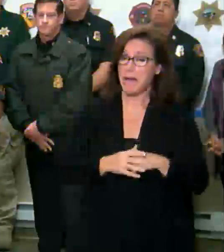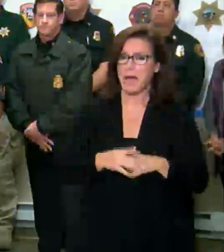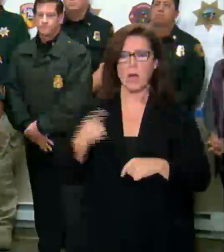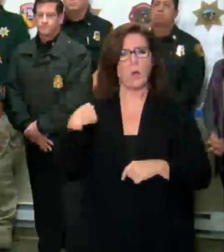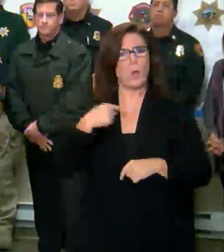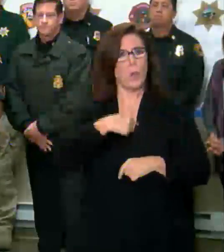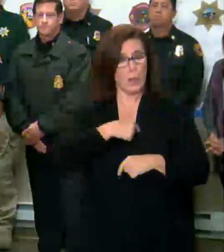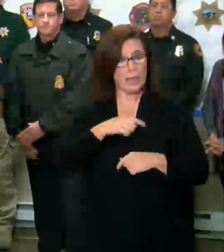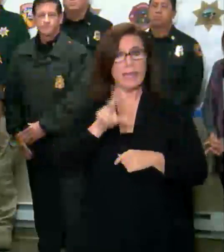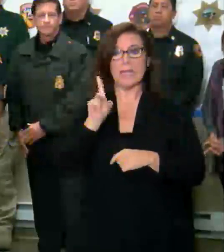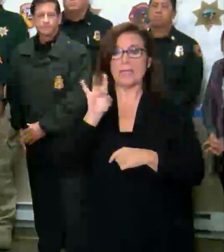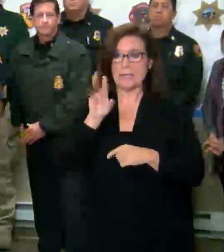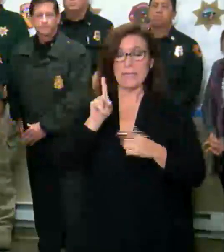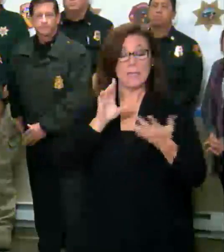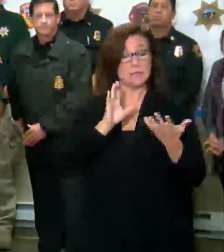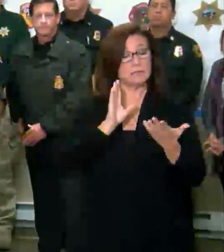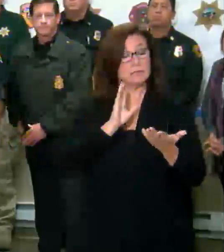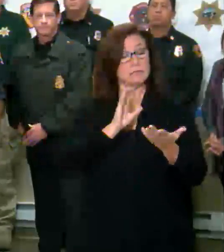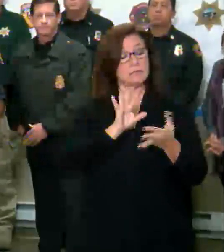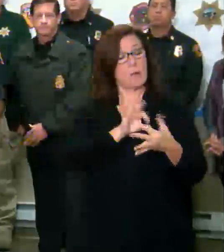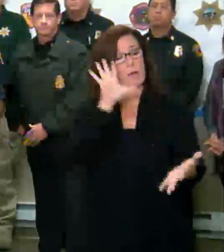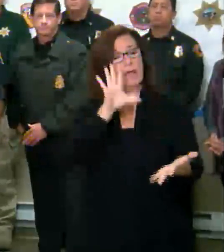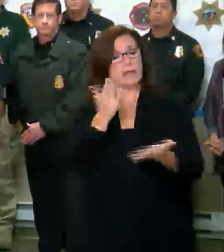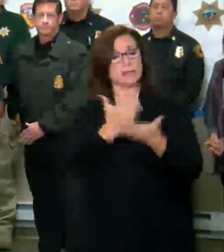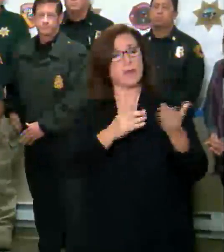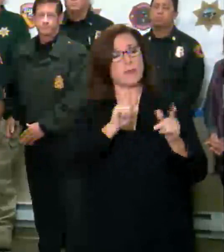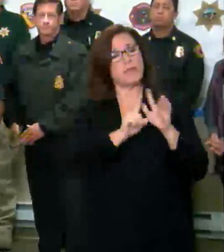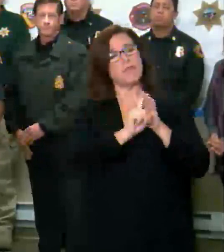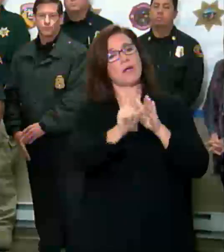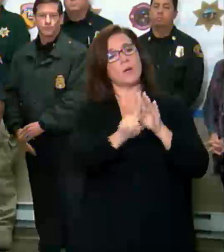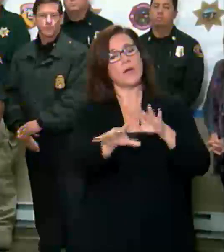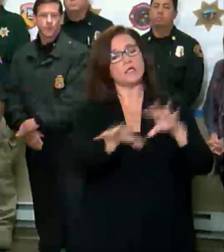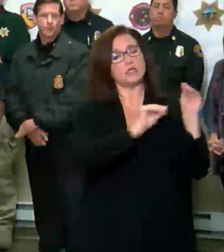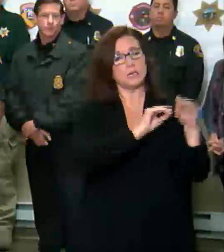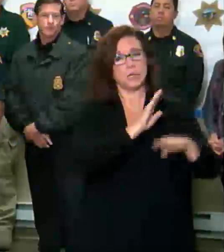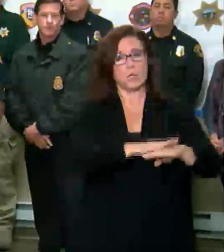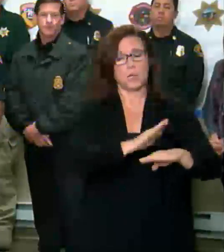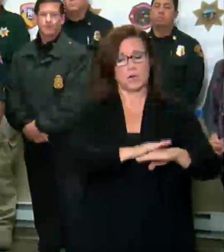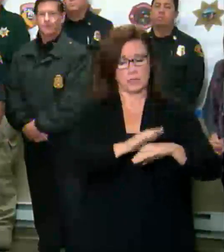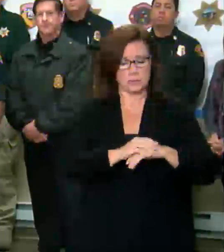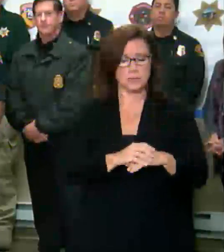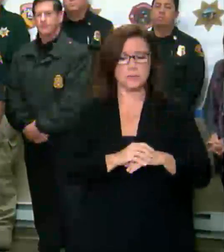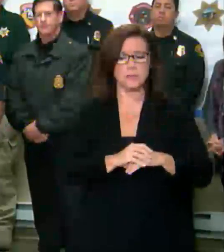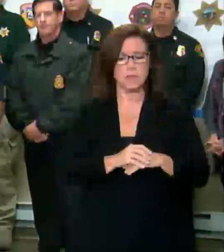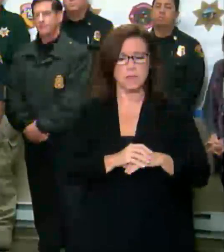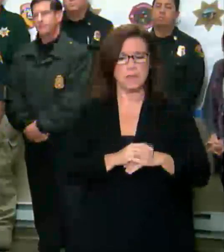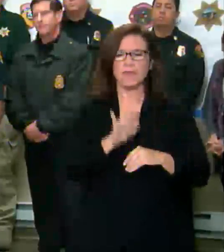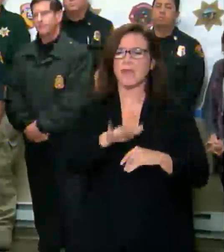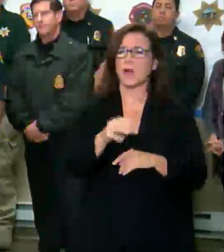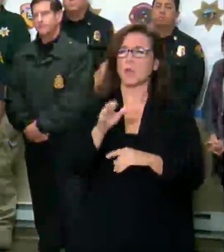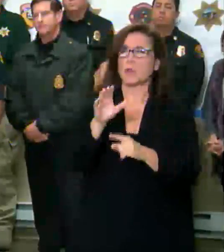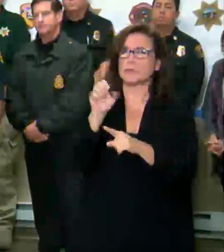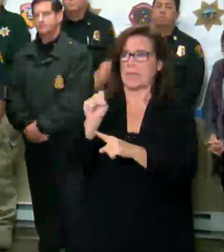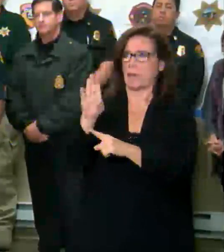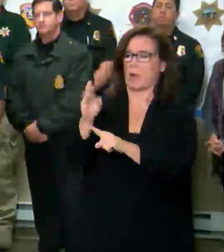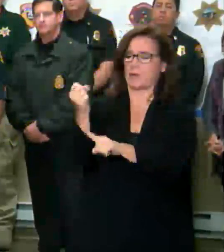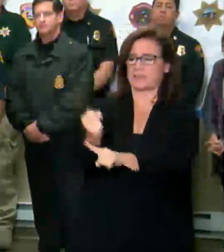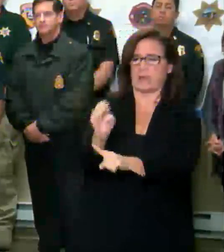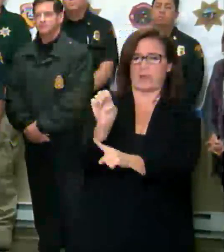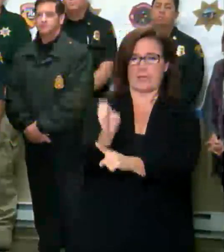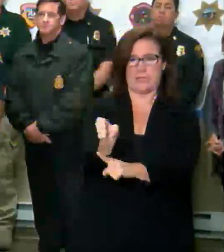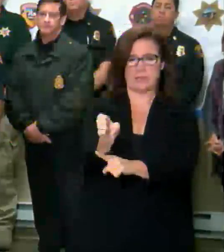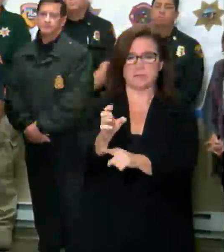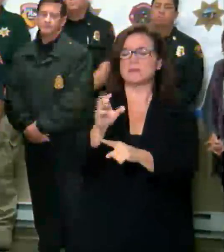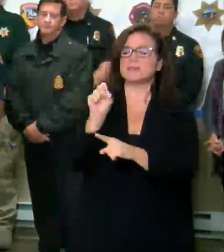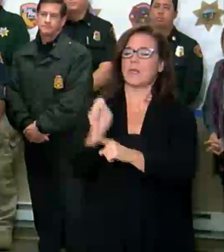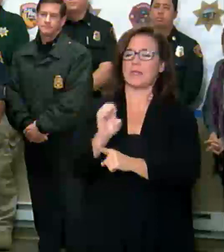some evacuation warnings and orders in southeast Santa Barbara, and we also